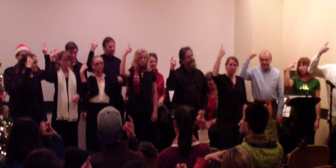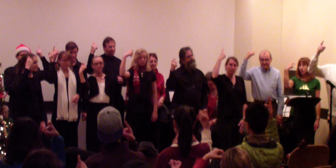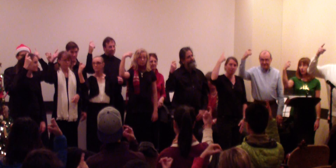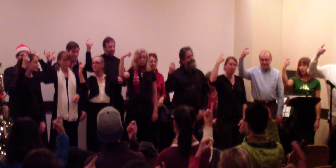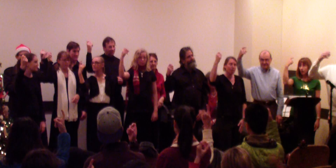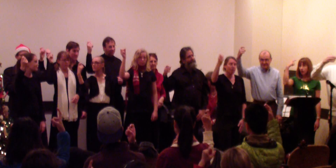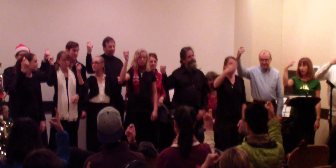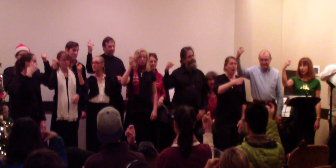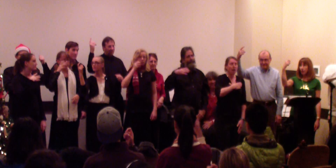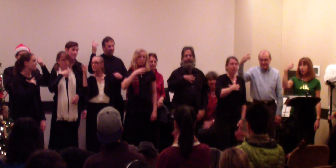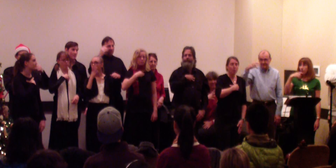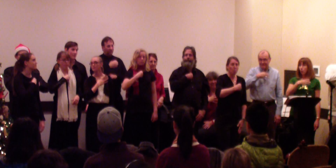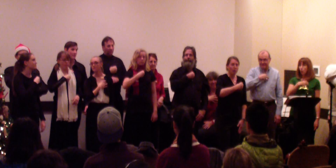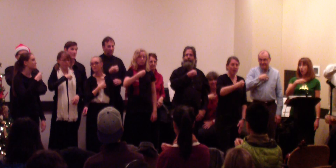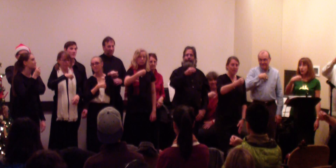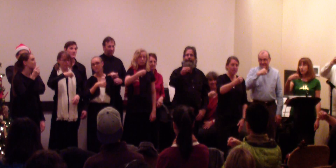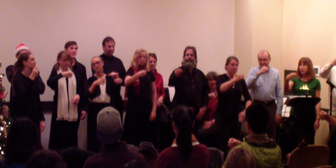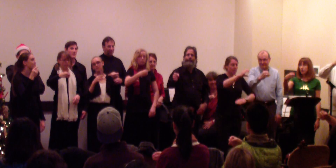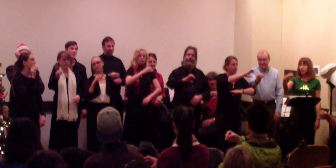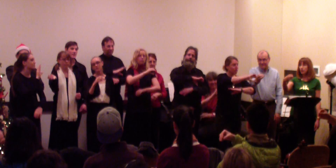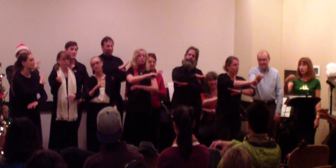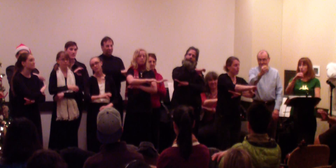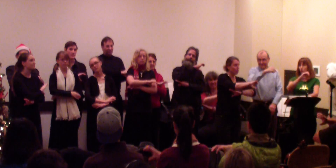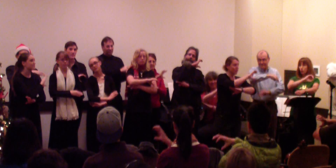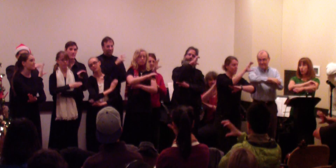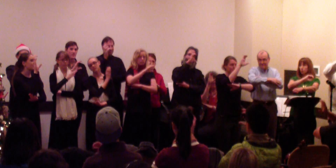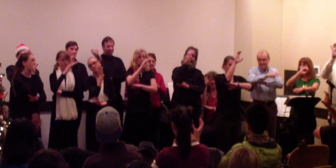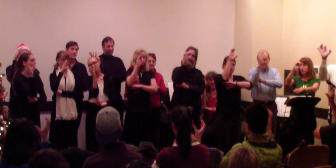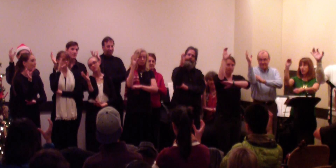dreaming of a white Christmas,